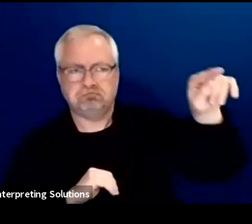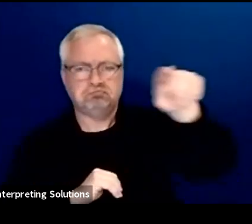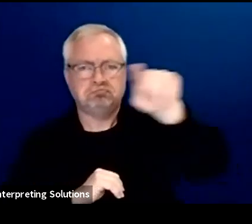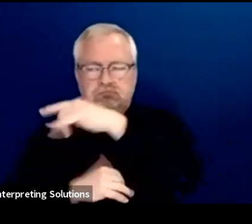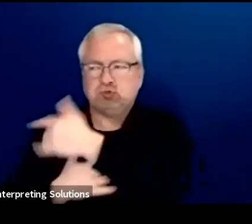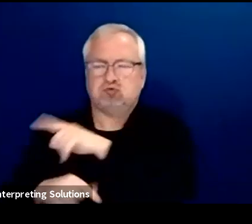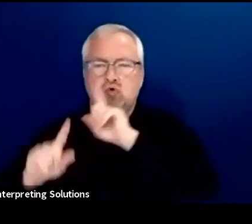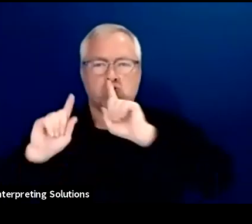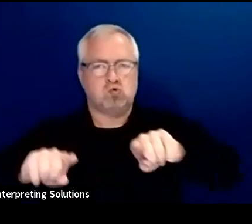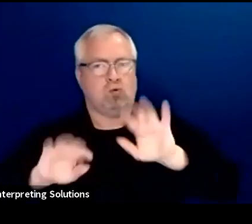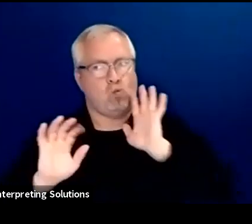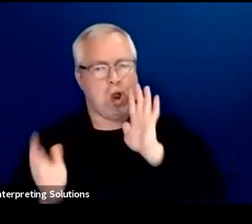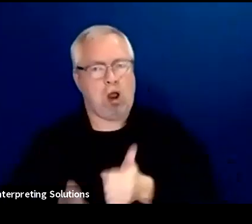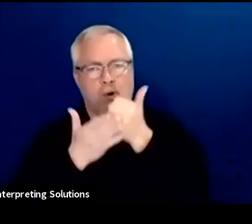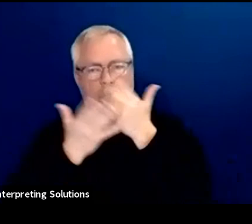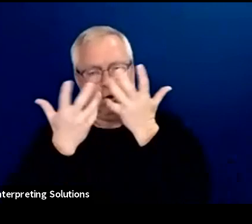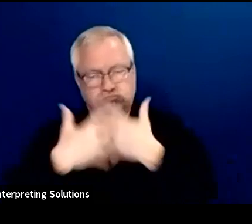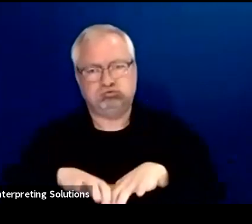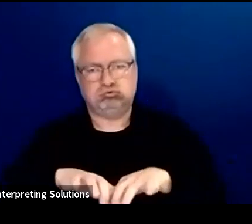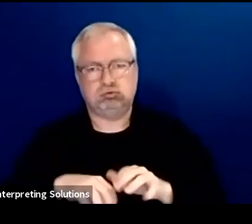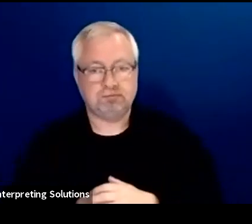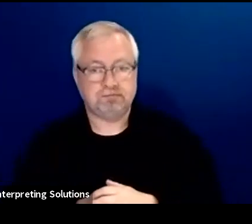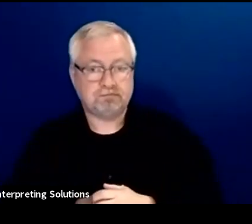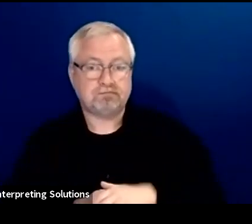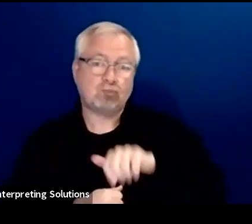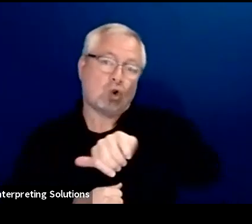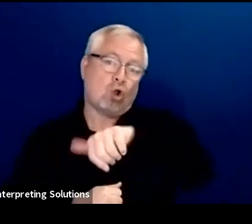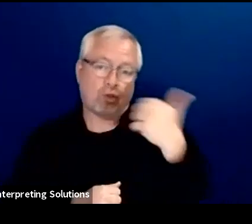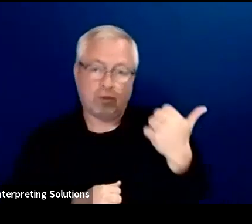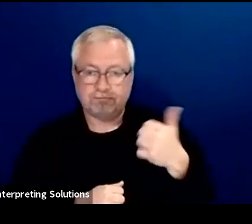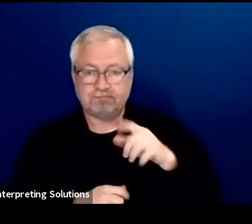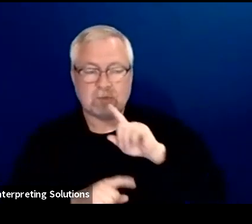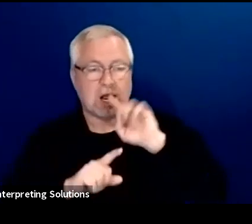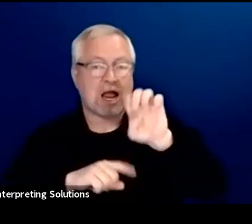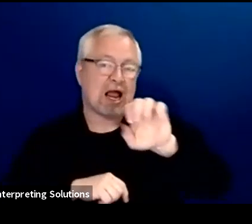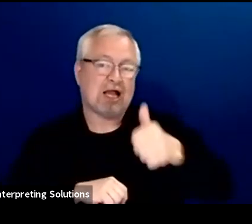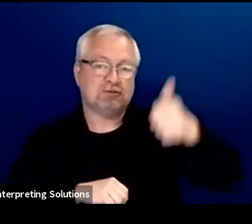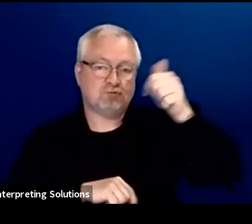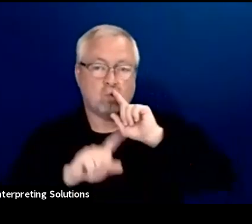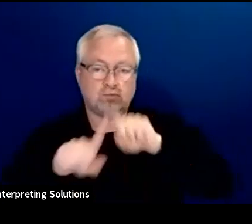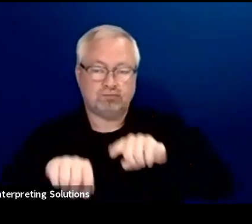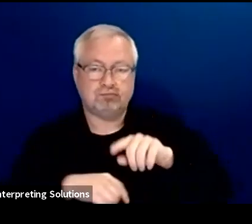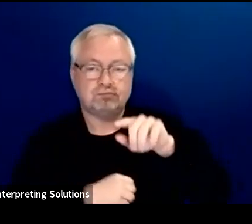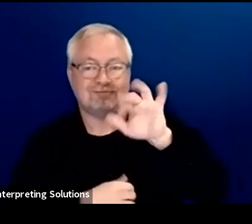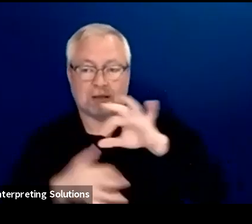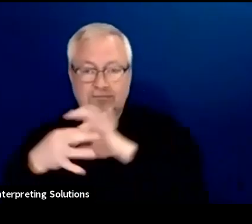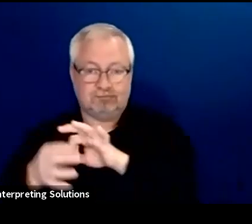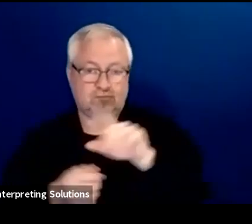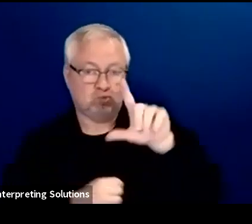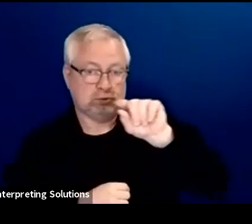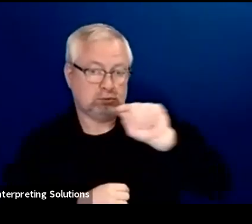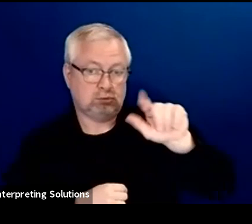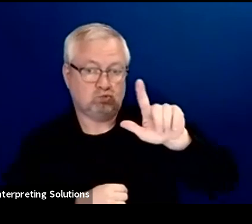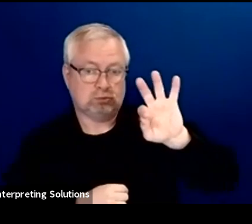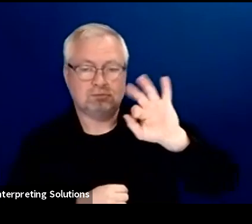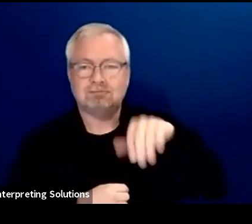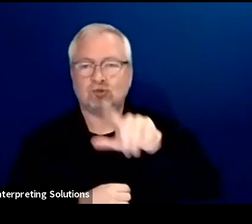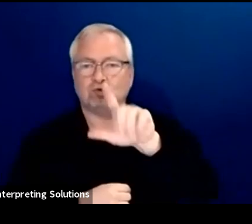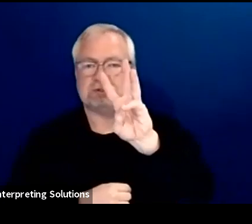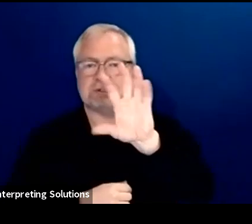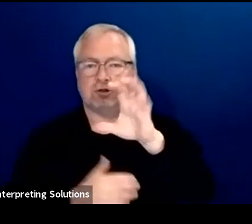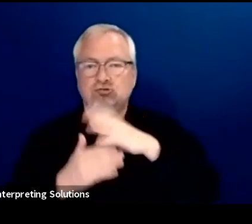Order 2029 allows us to prepare to be able to issue the additional $600 per week of benefits that the federal